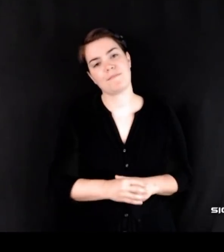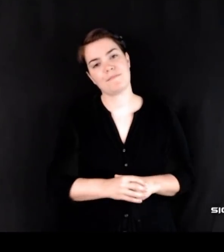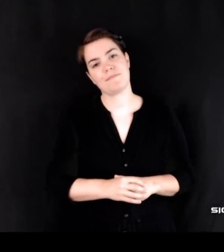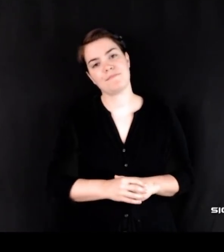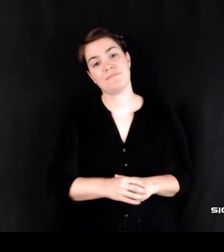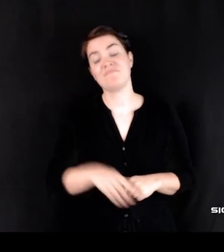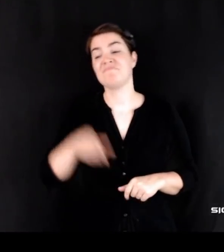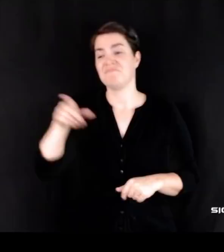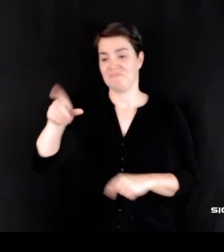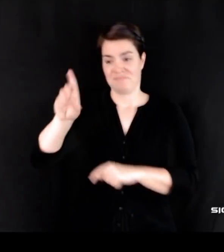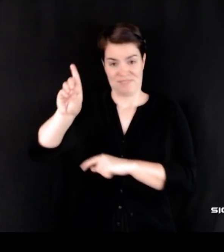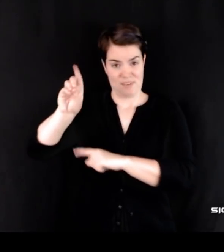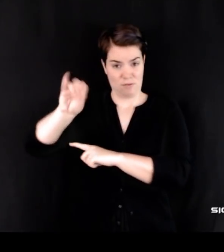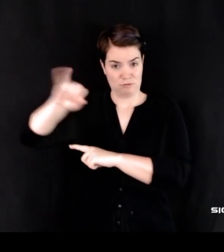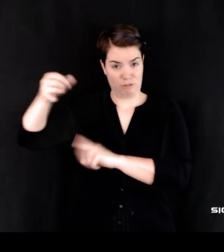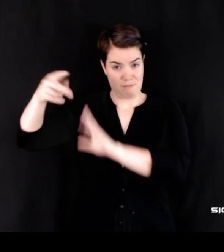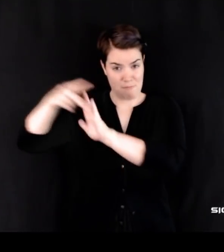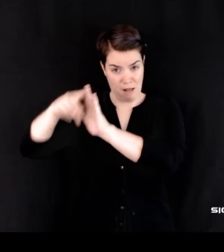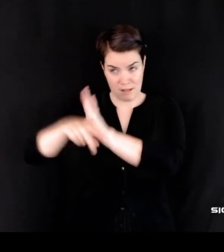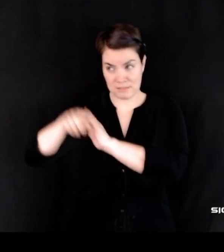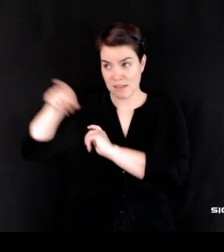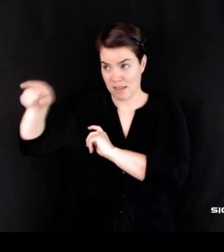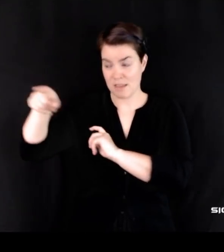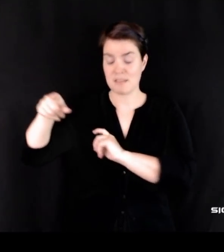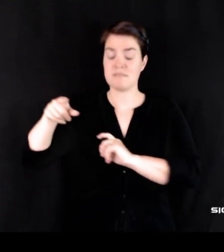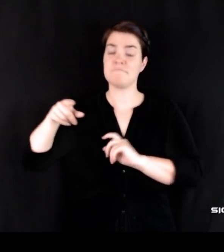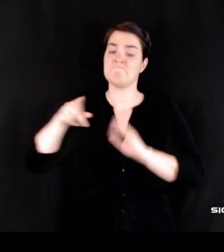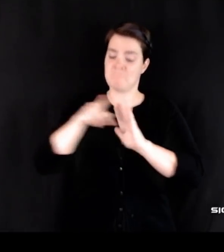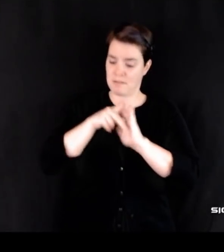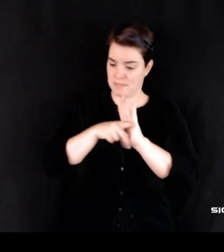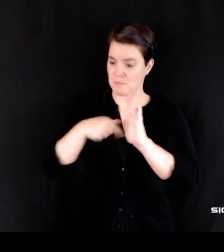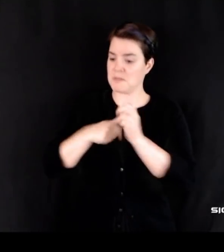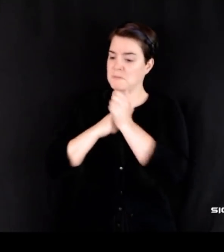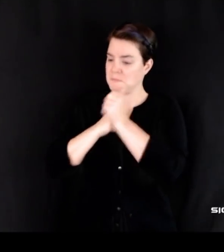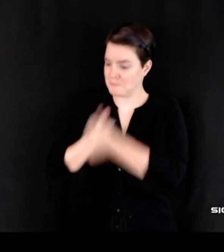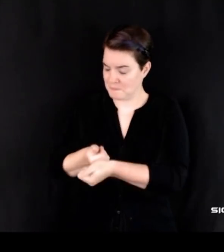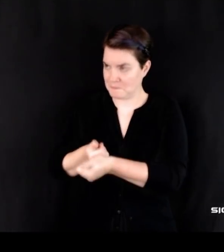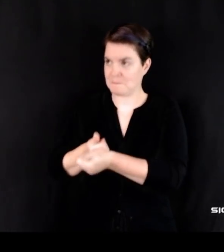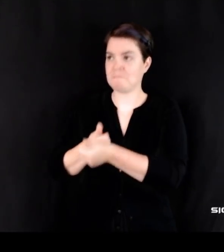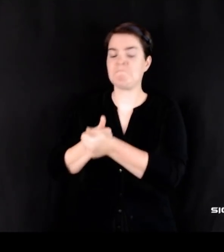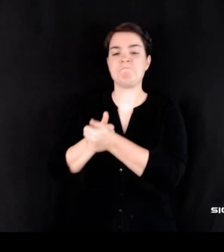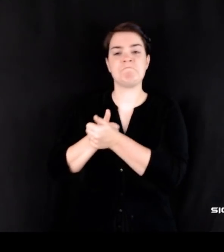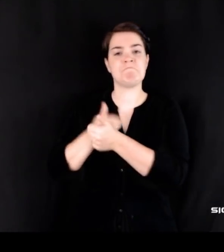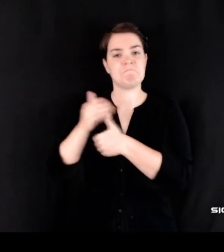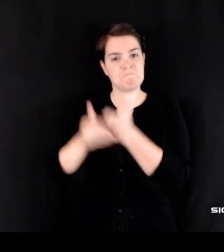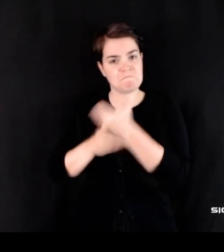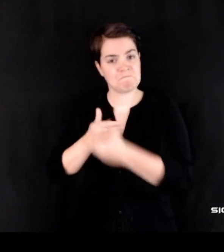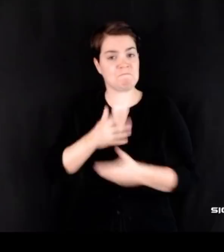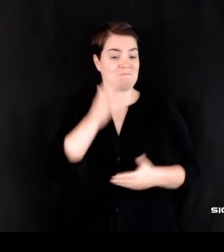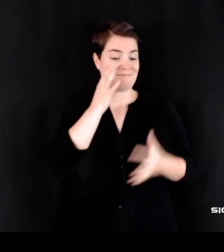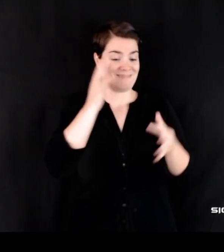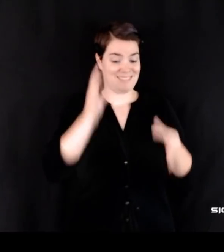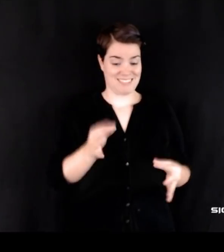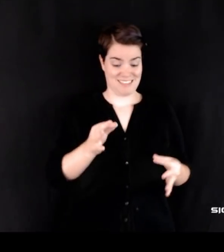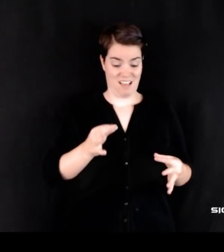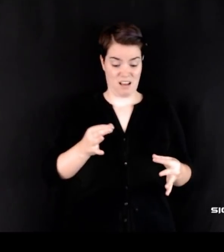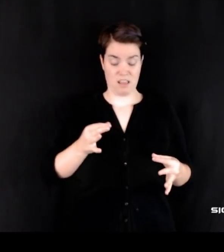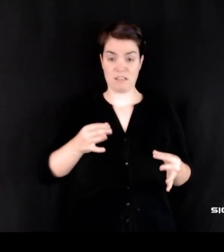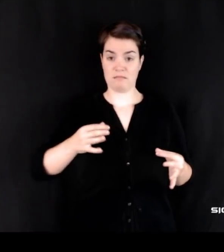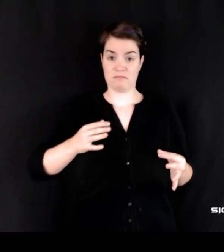Justice Department policy. Those were the principles under which we operated, and from them we concluded that we